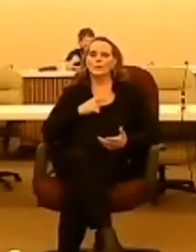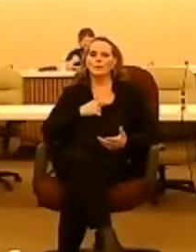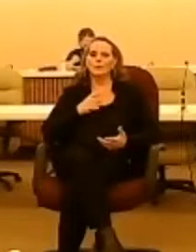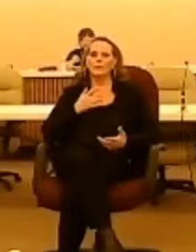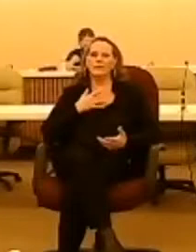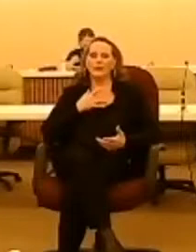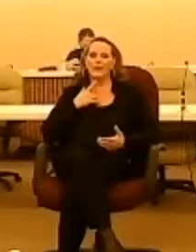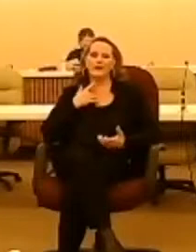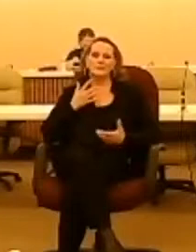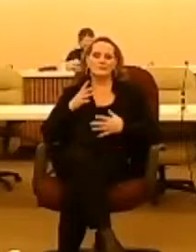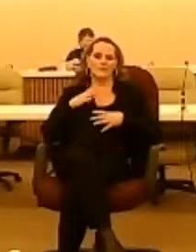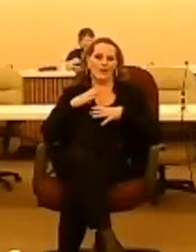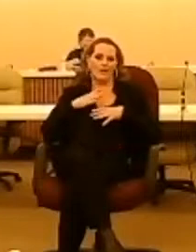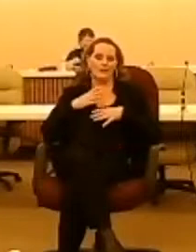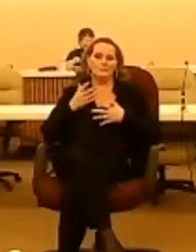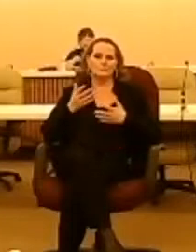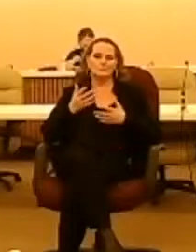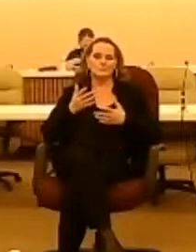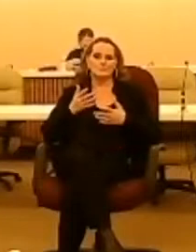and